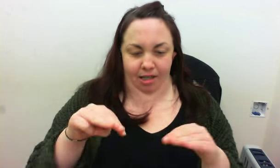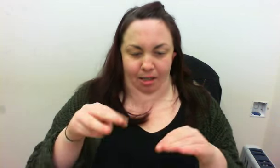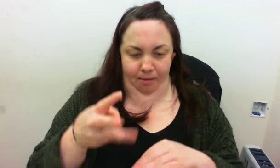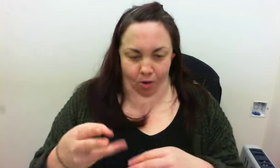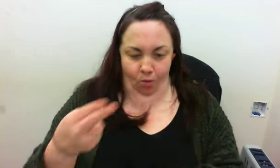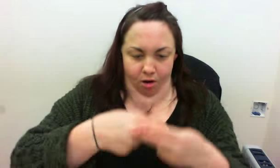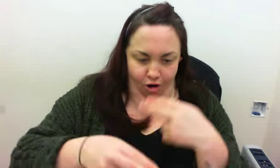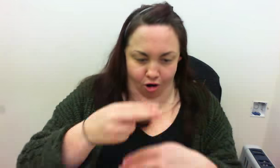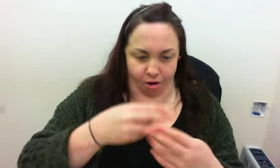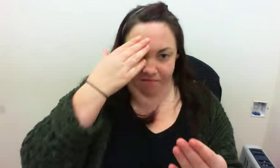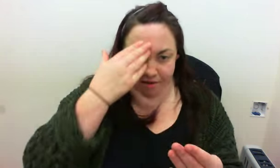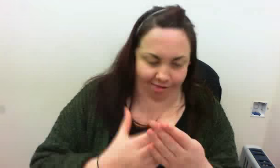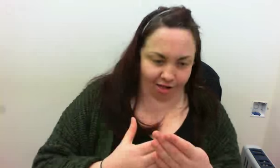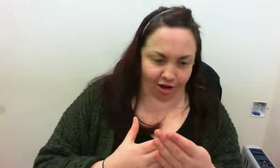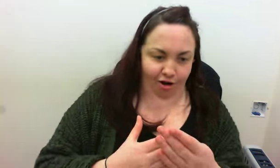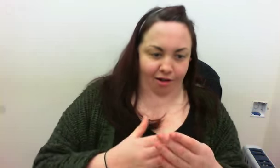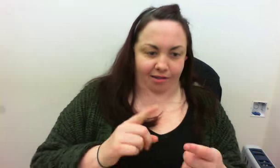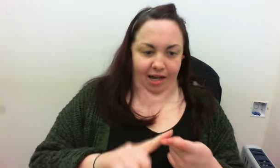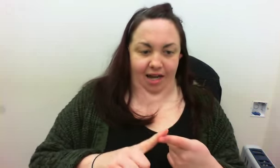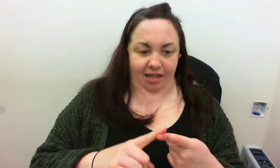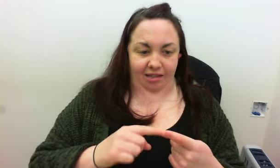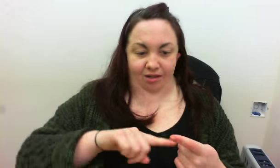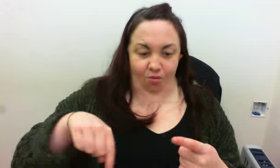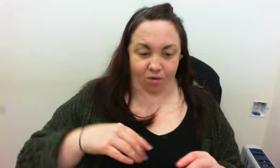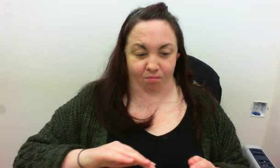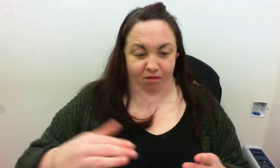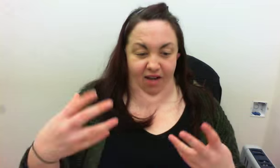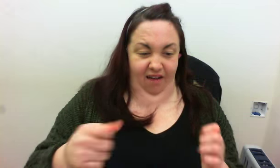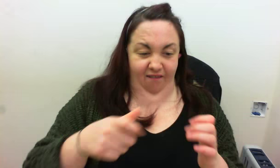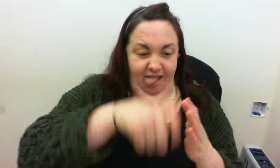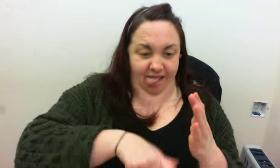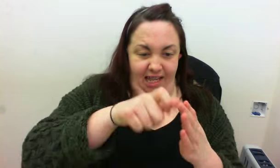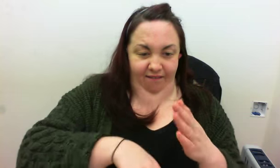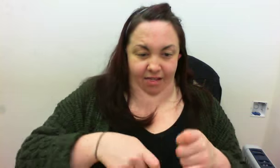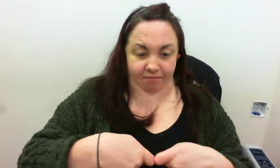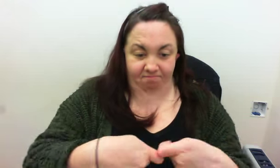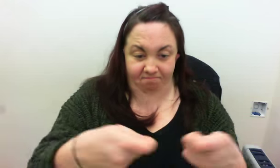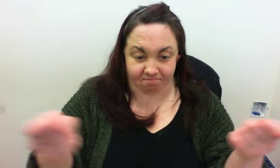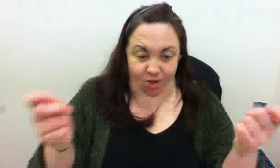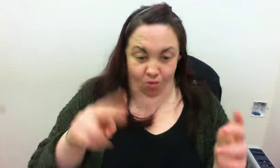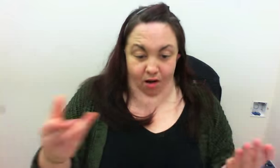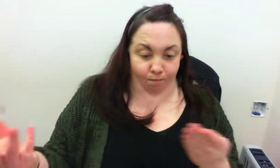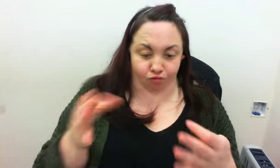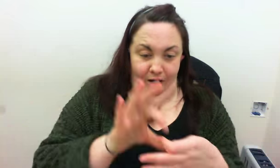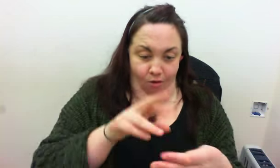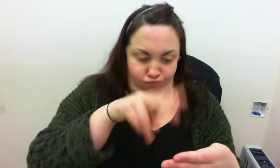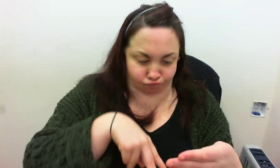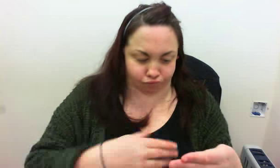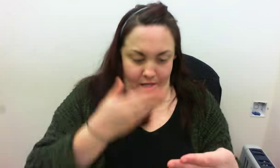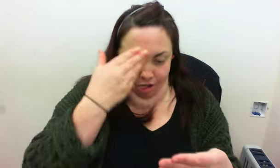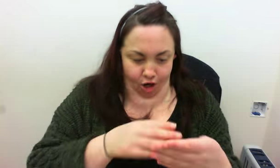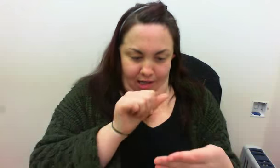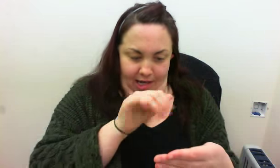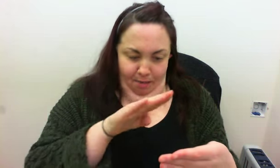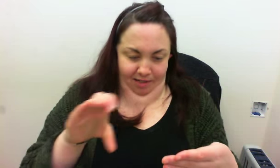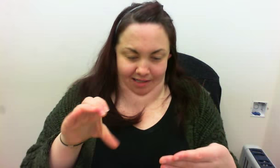they'll learn. We'll provide them flyers with the alphabet on it, and they can bring it home and learn some signs. Yeah. Absolutely